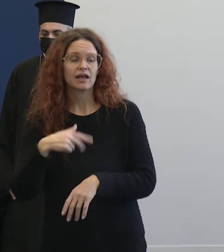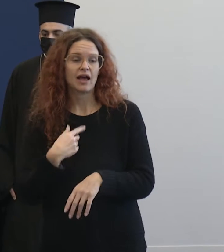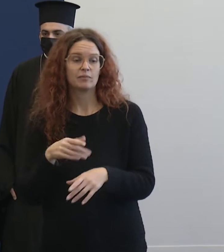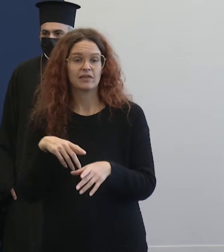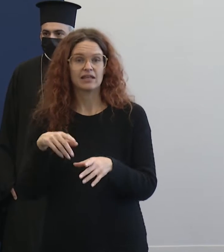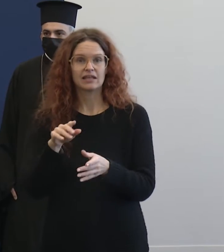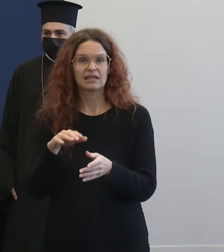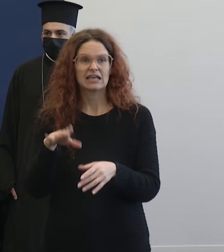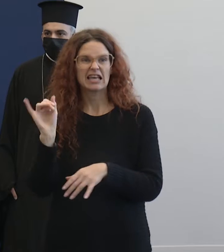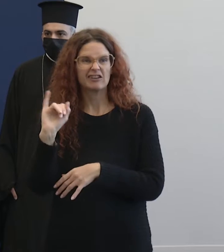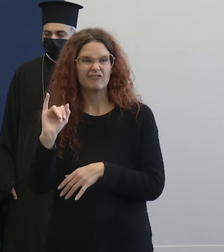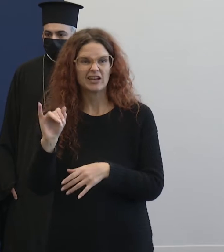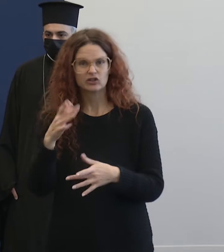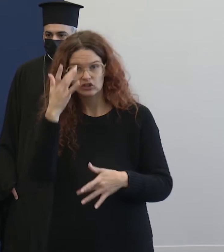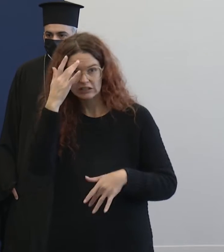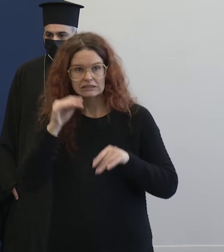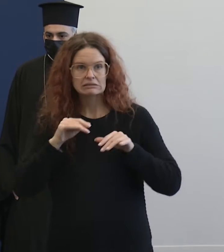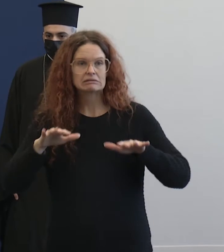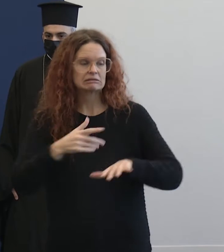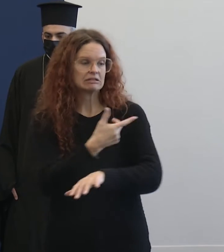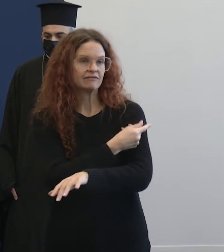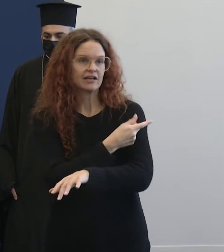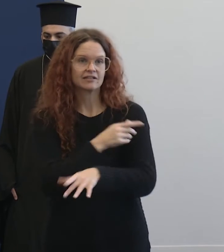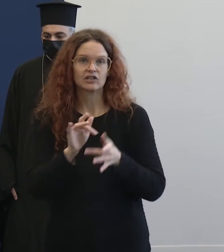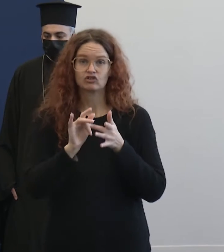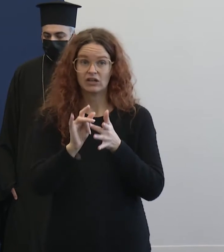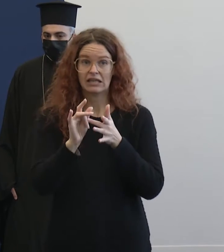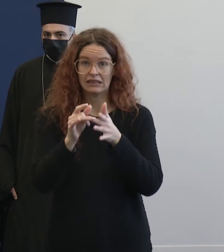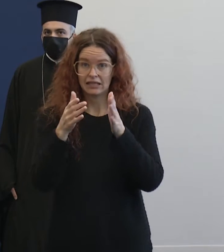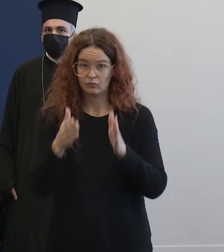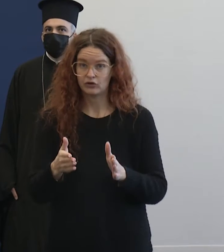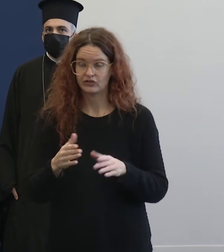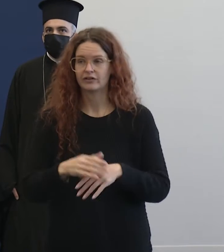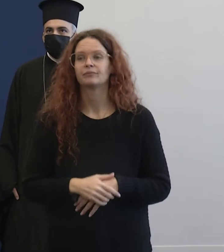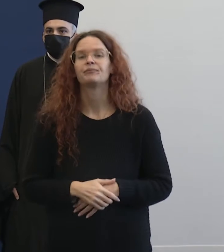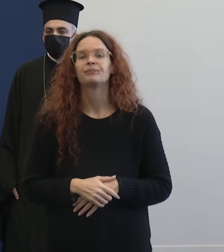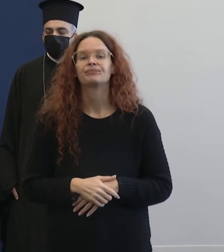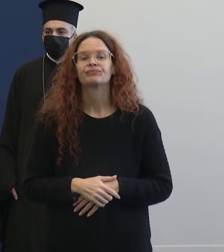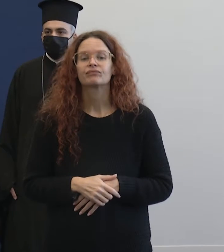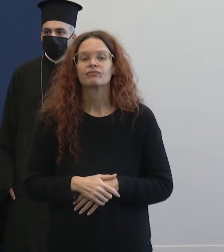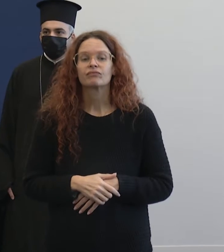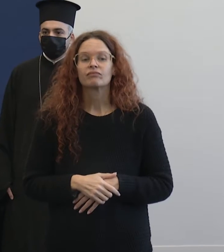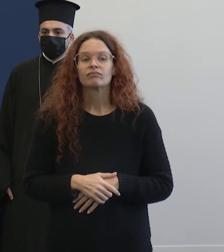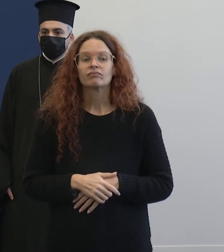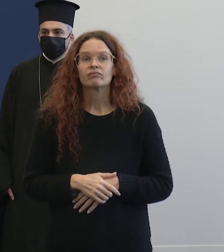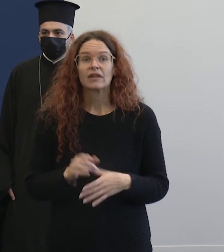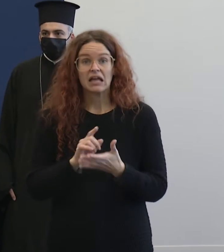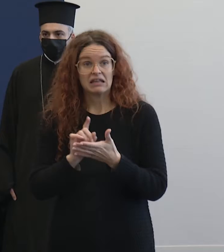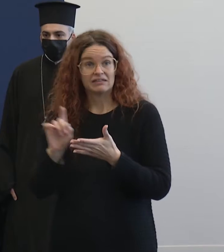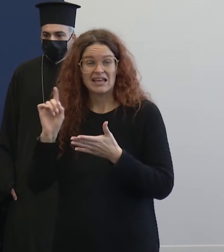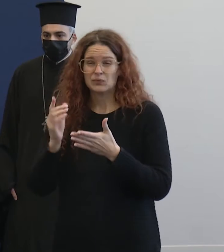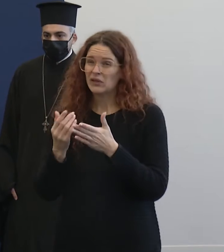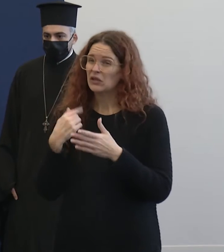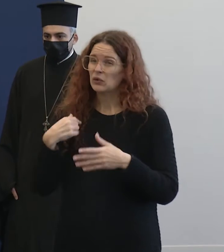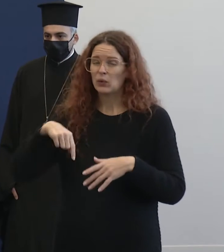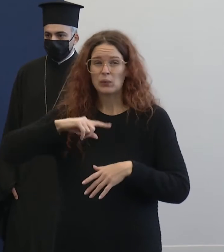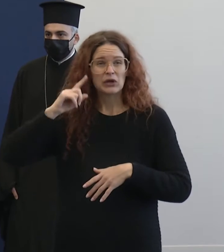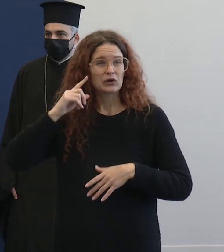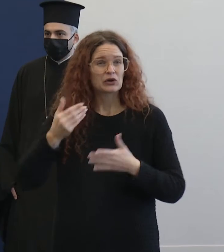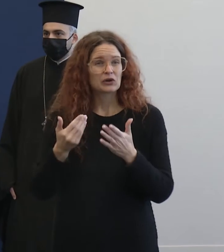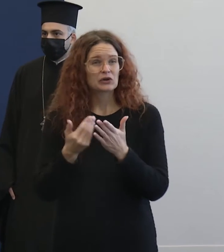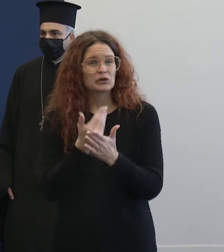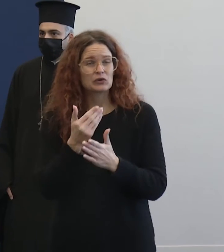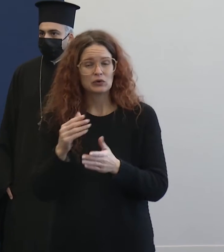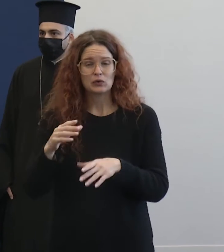and the COVID-19 vaccination lead also here at Cook County Health. Well, last week, news broke of a new